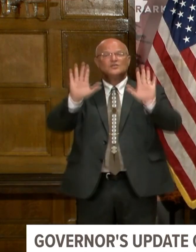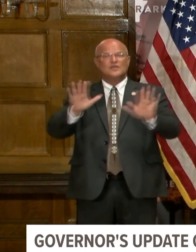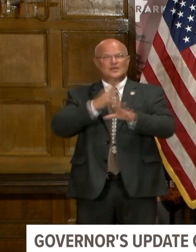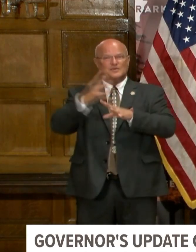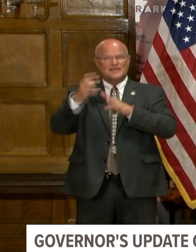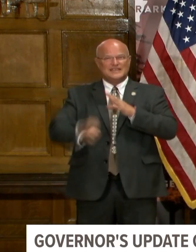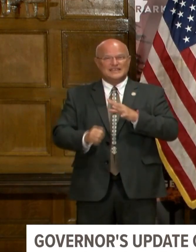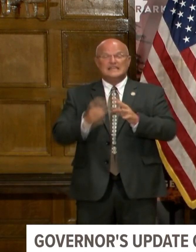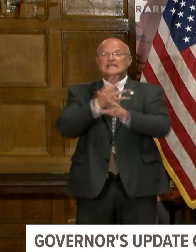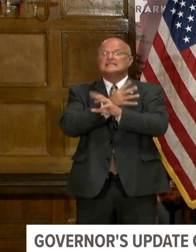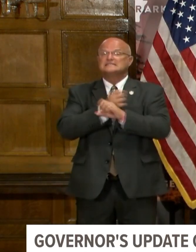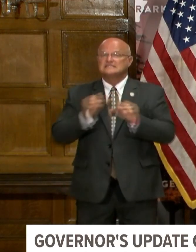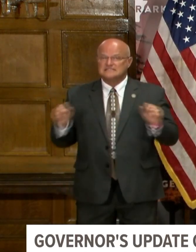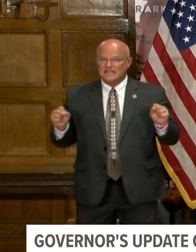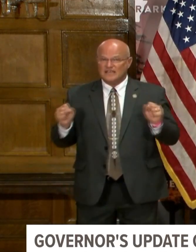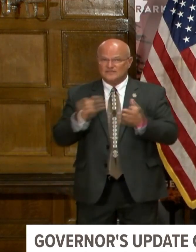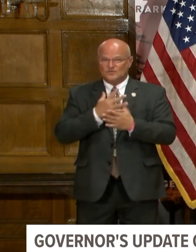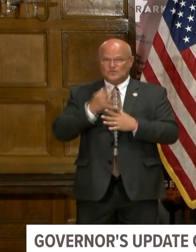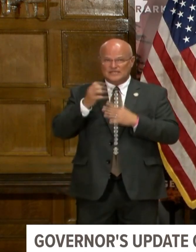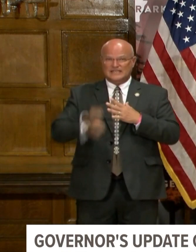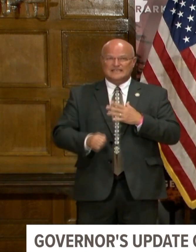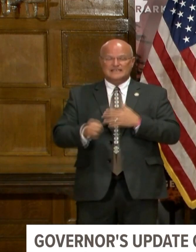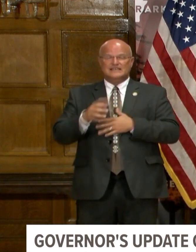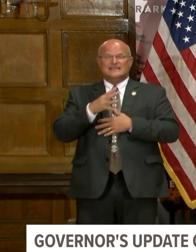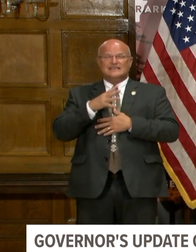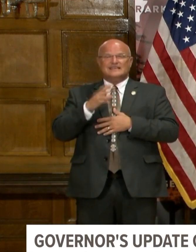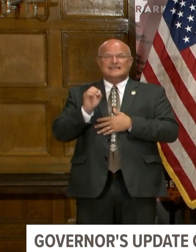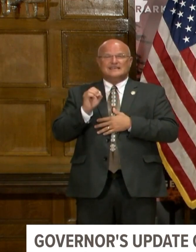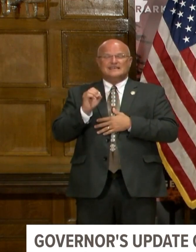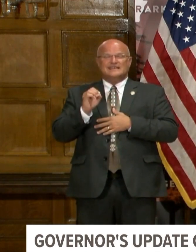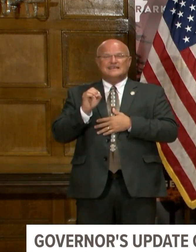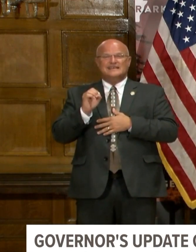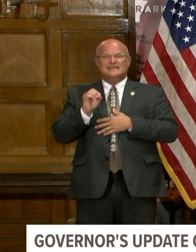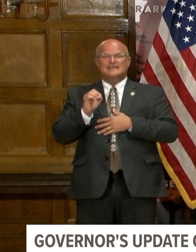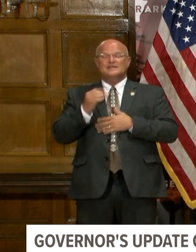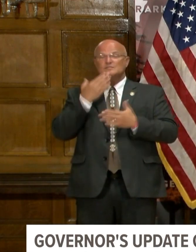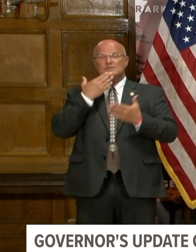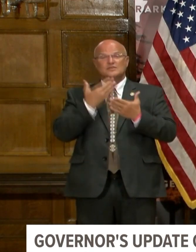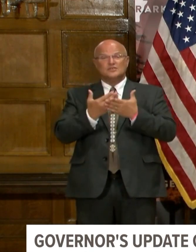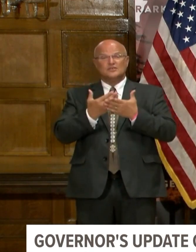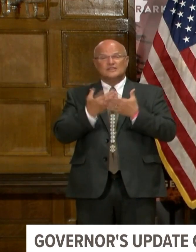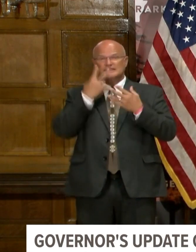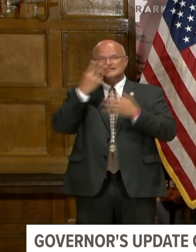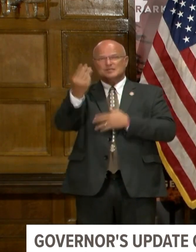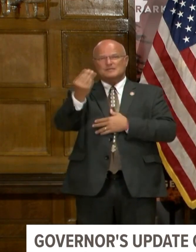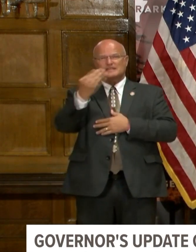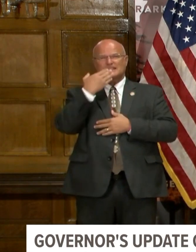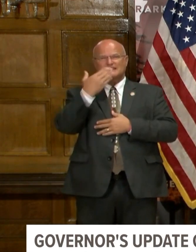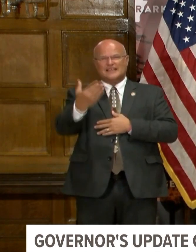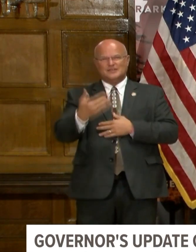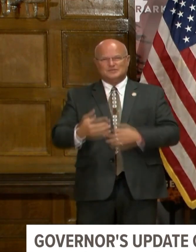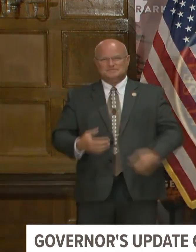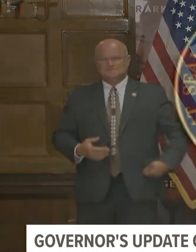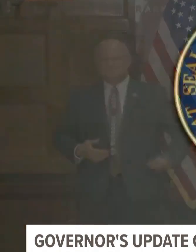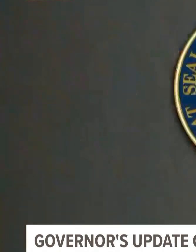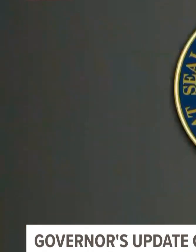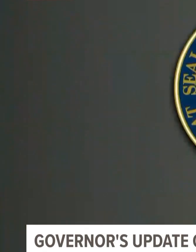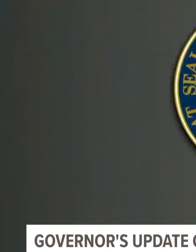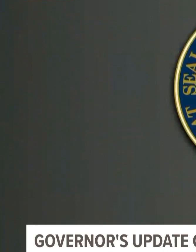weekend and a safe weekend. And let's be good, and we'll see you Monday. Thank you.